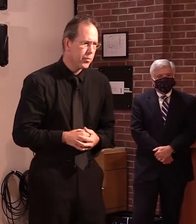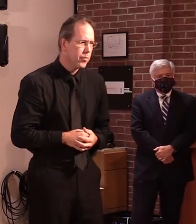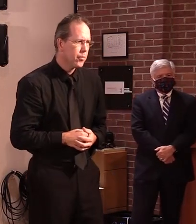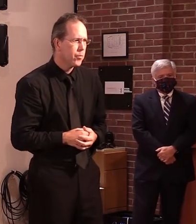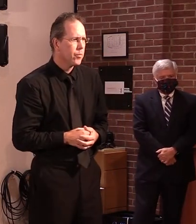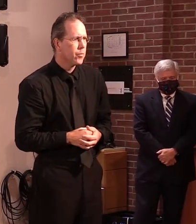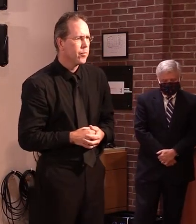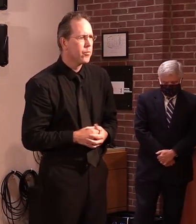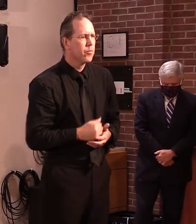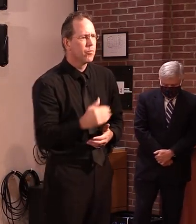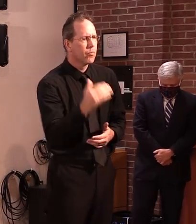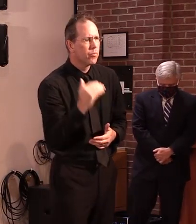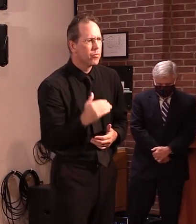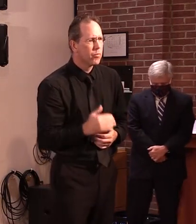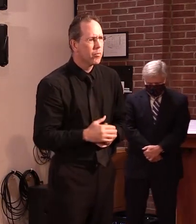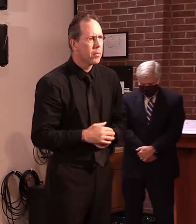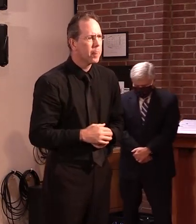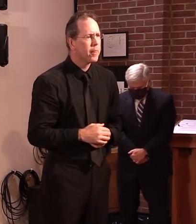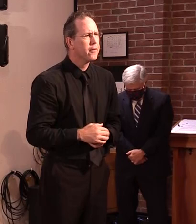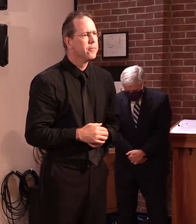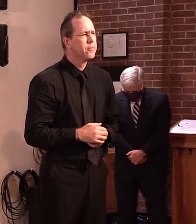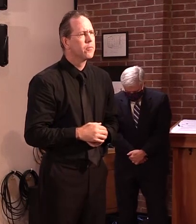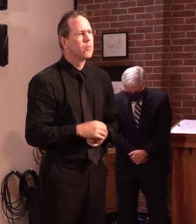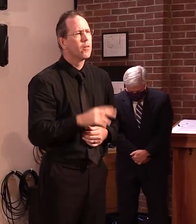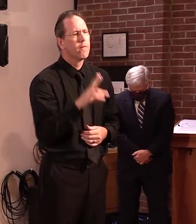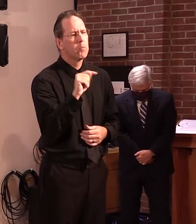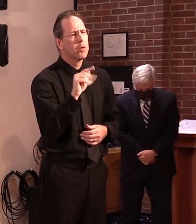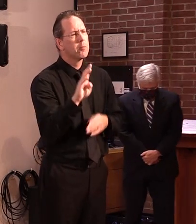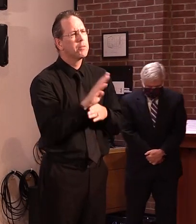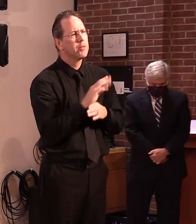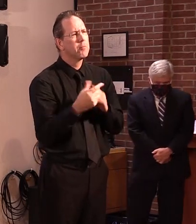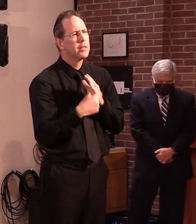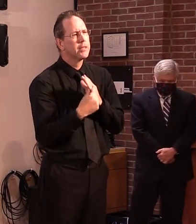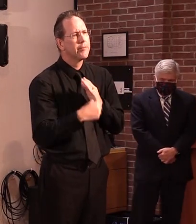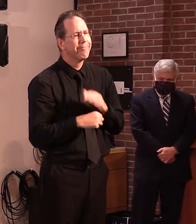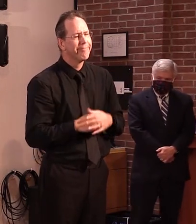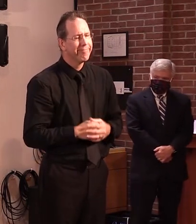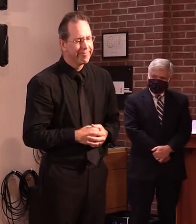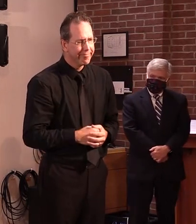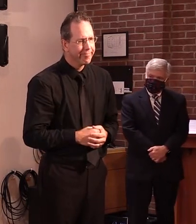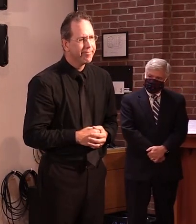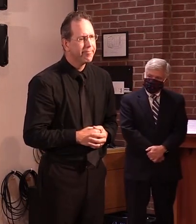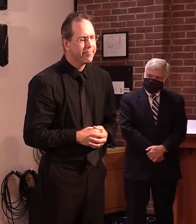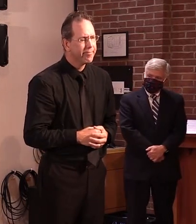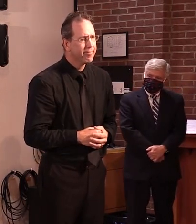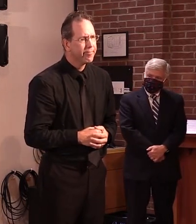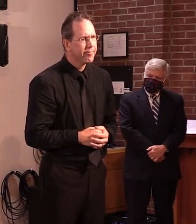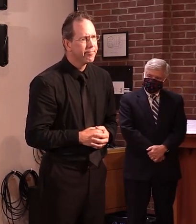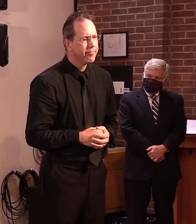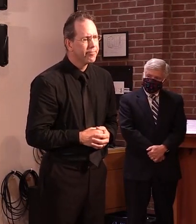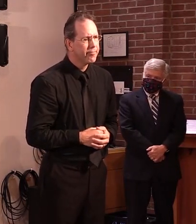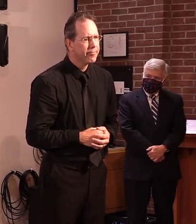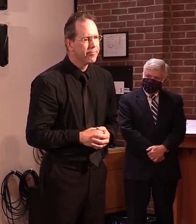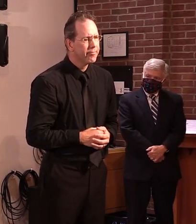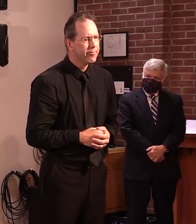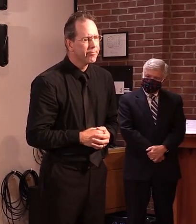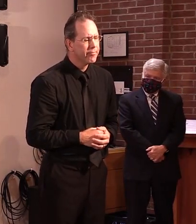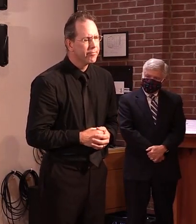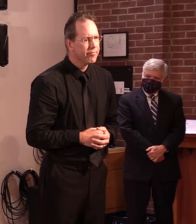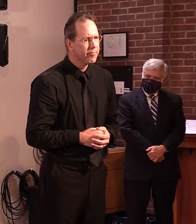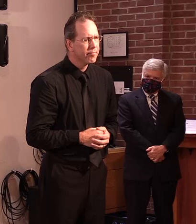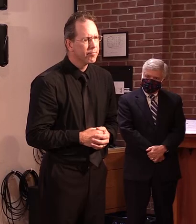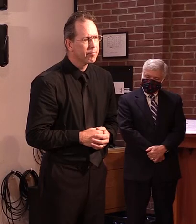Tim, Vermont Business Magazine. Hi, Dr. Levine. And listening to Dr. Fauci, his confidence in a